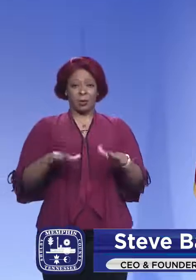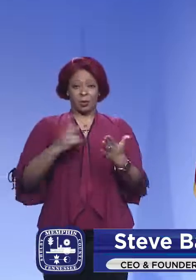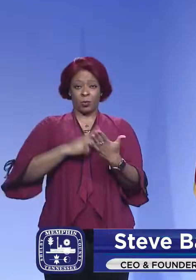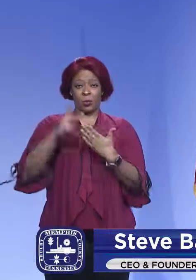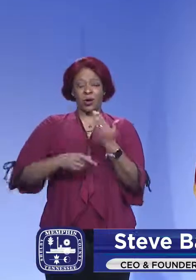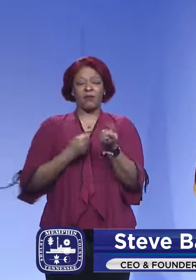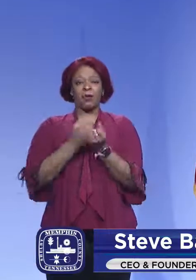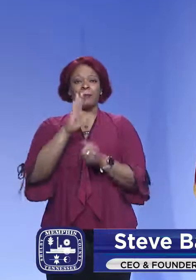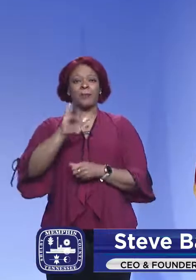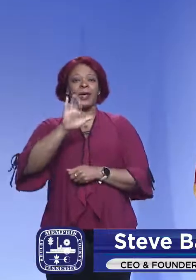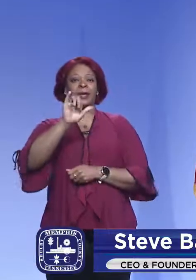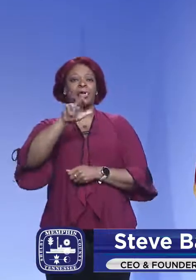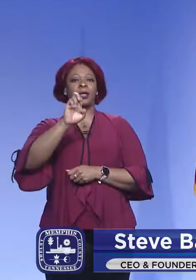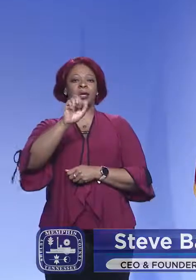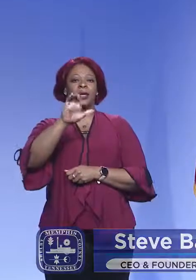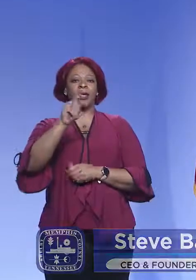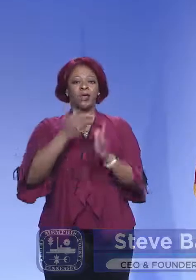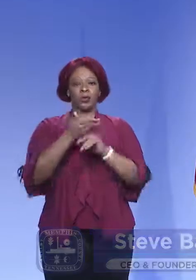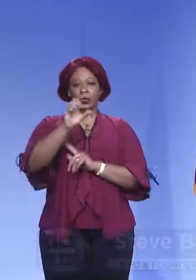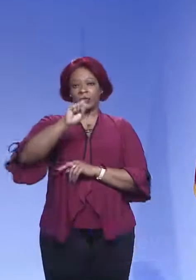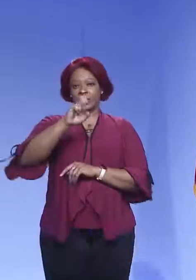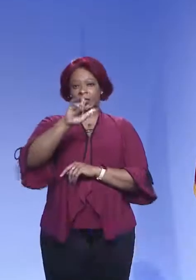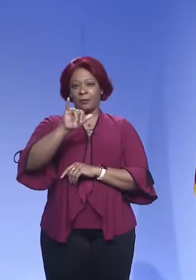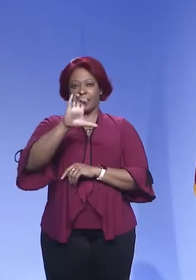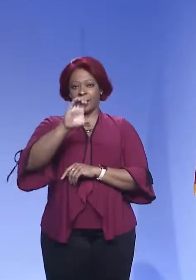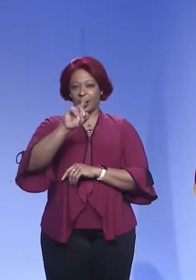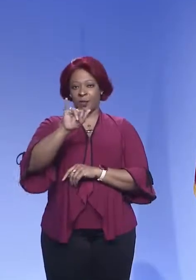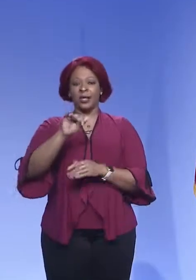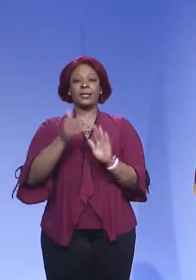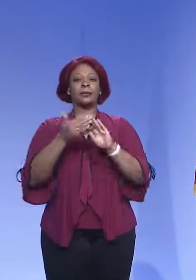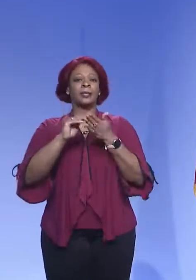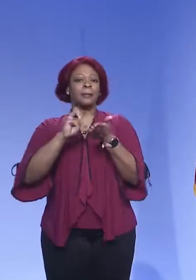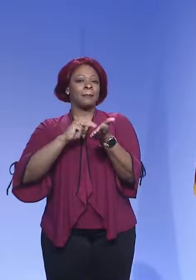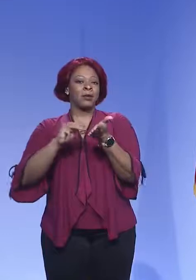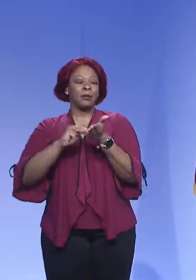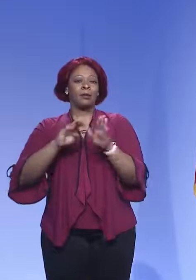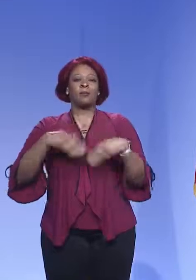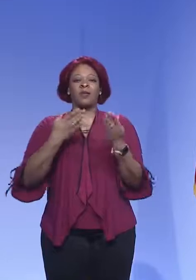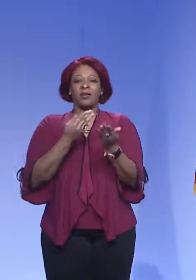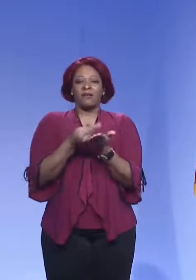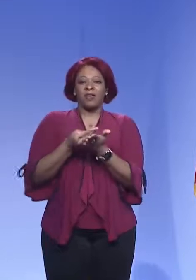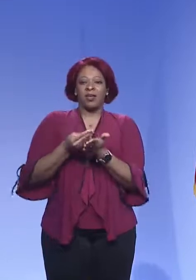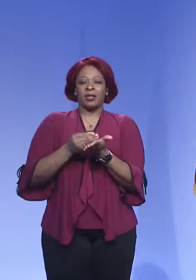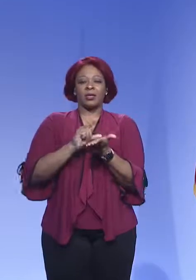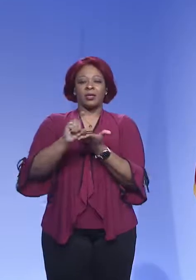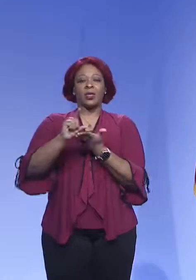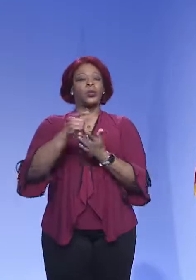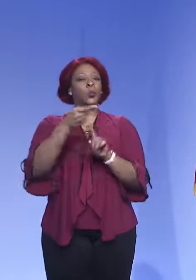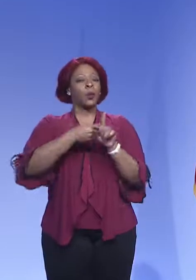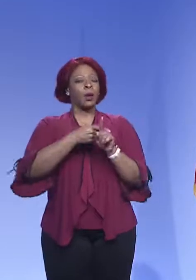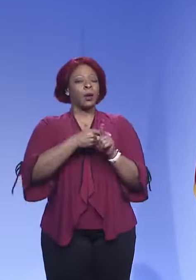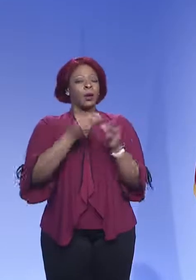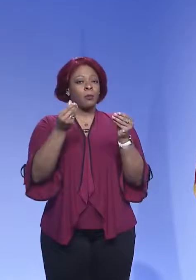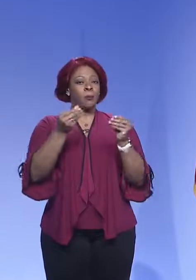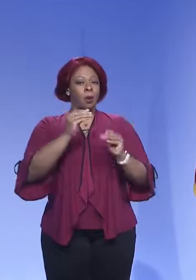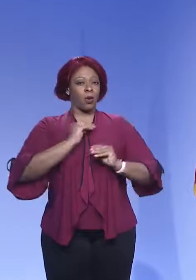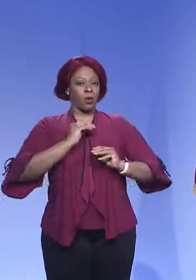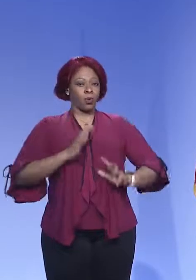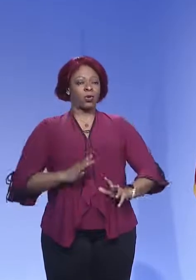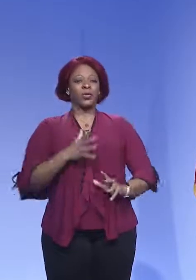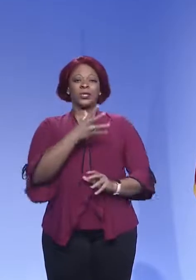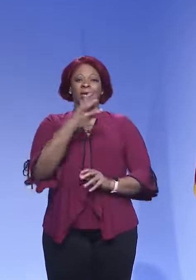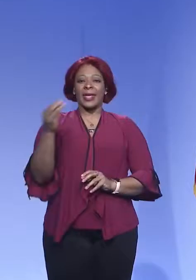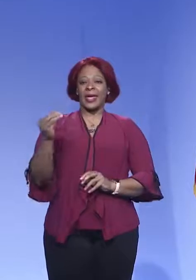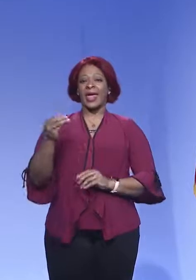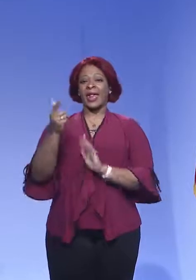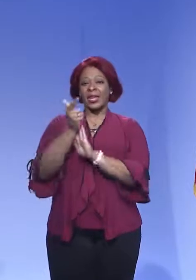funded by the CARES Act through Shelby County and the City of Memphis, provided funds to rental property owners and free legal assistance to